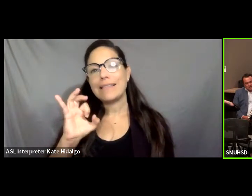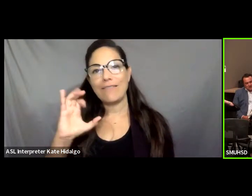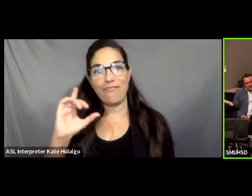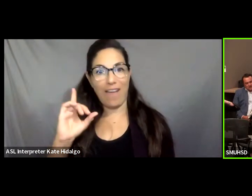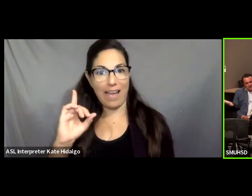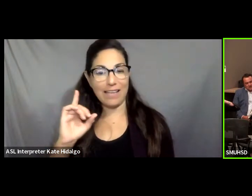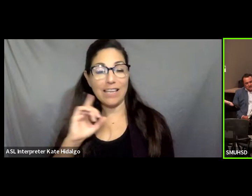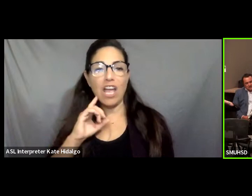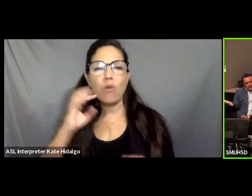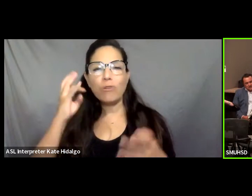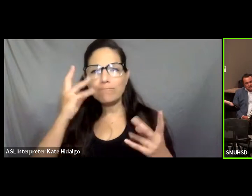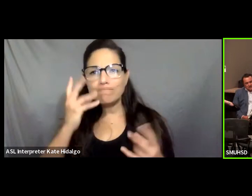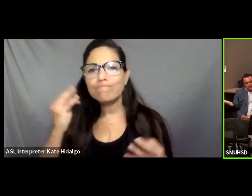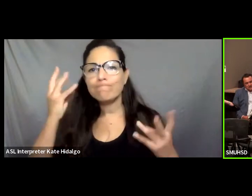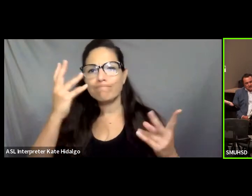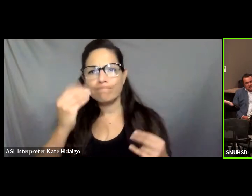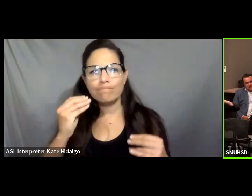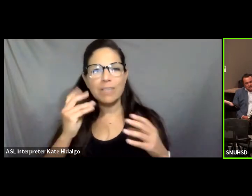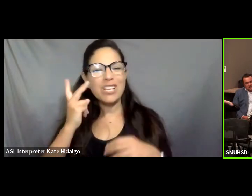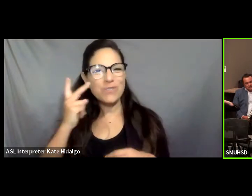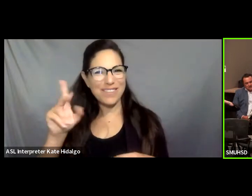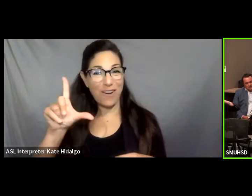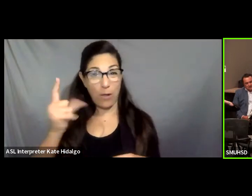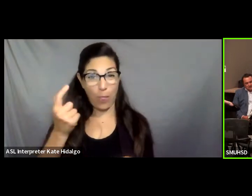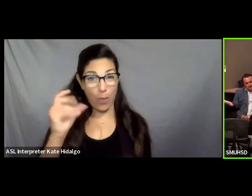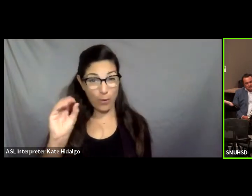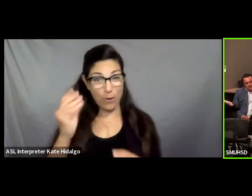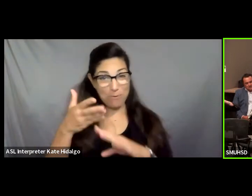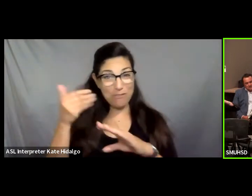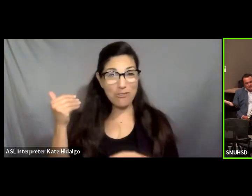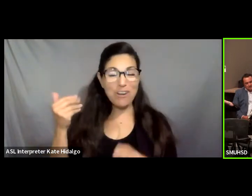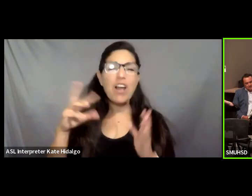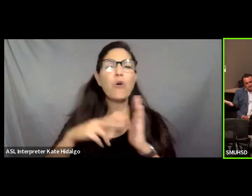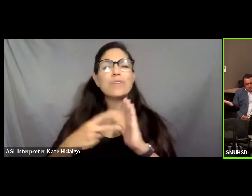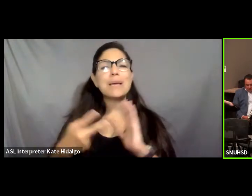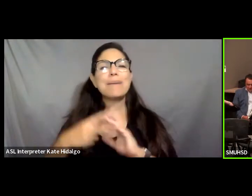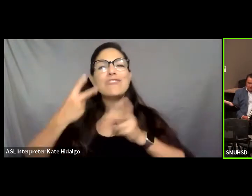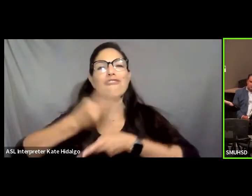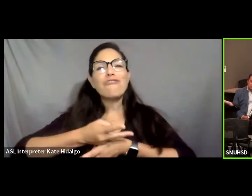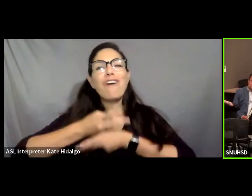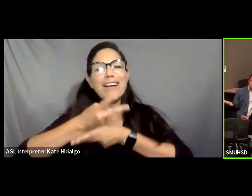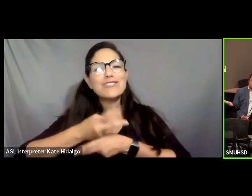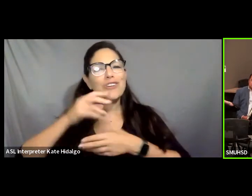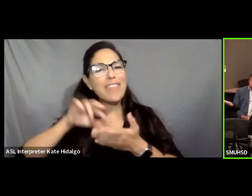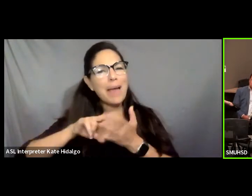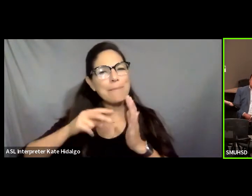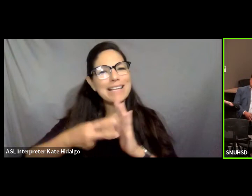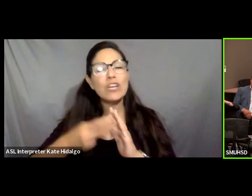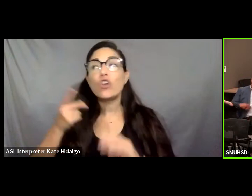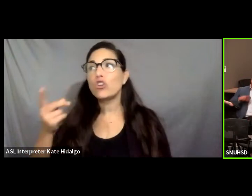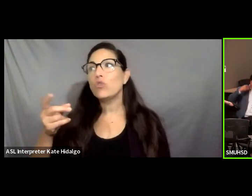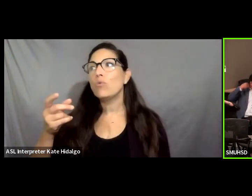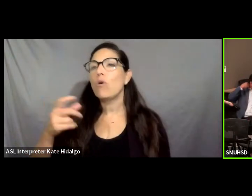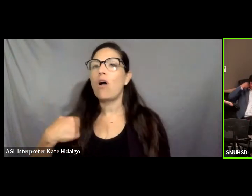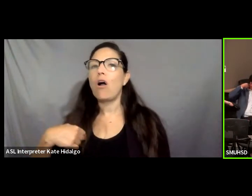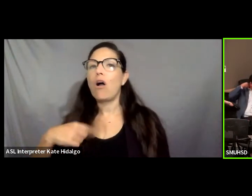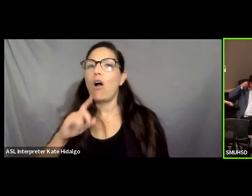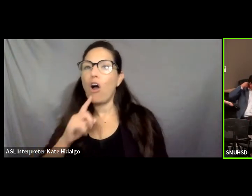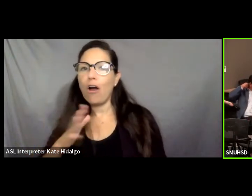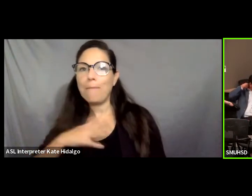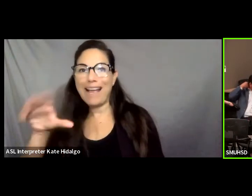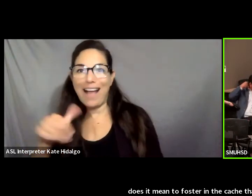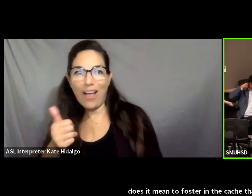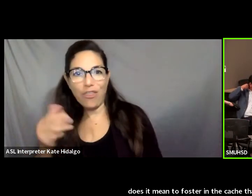time considering, I think you all have seen our logo. What does it mean to foster in Lakesh? That meaning of you are my other me, and